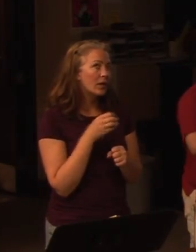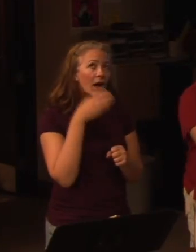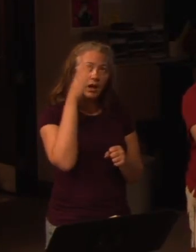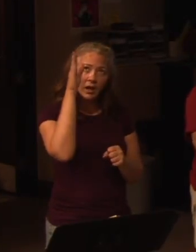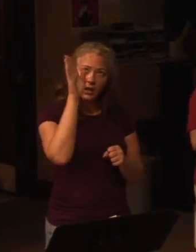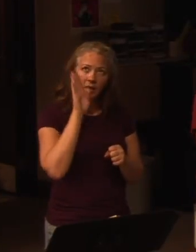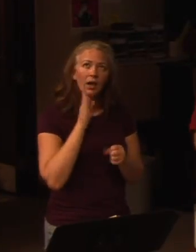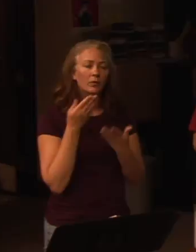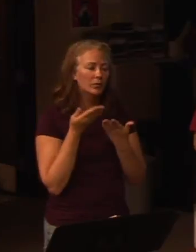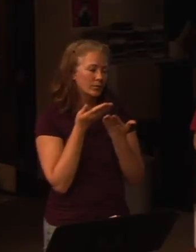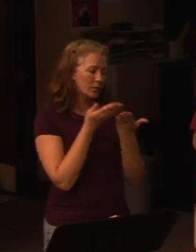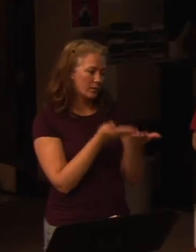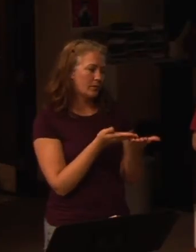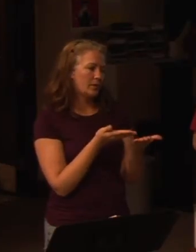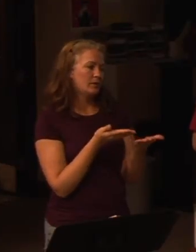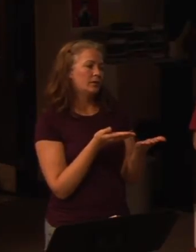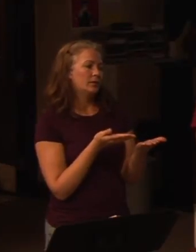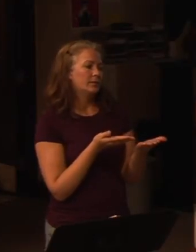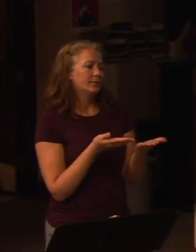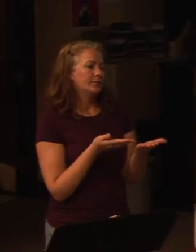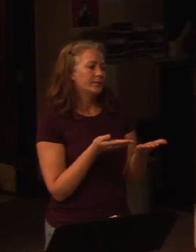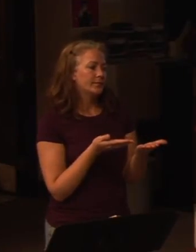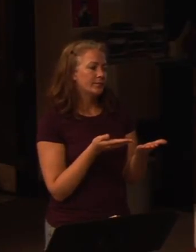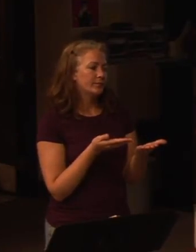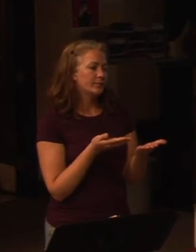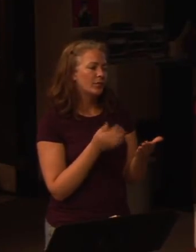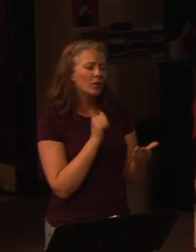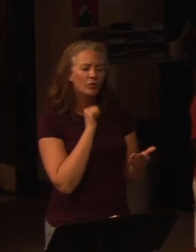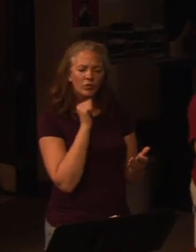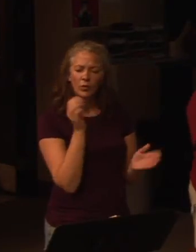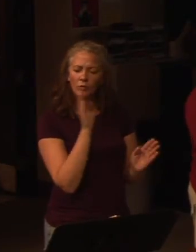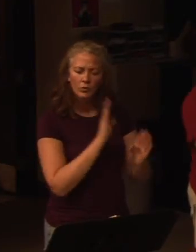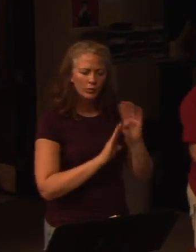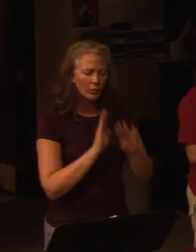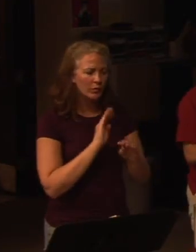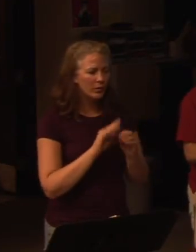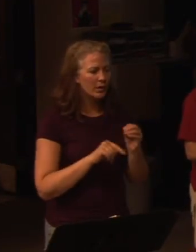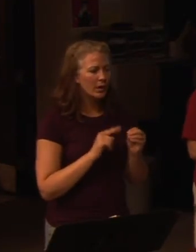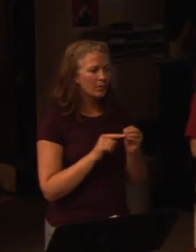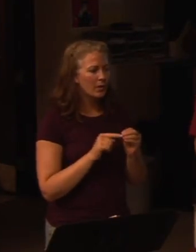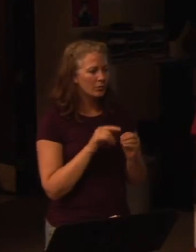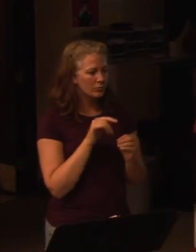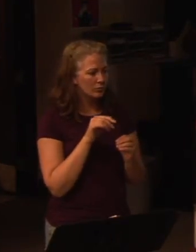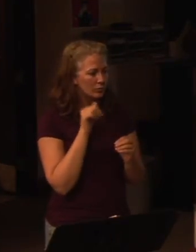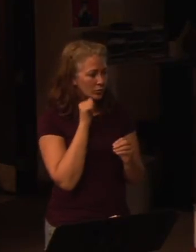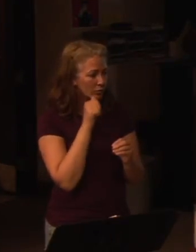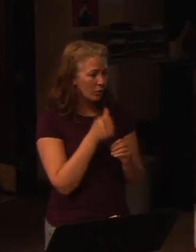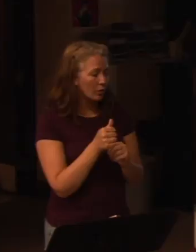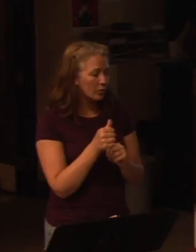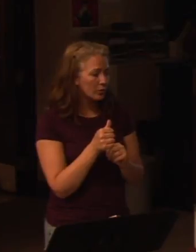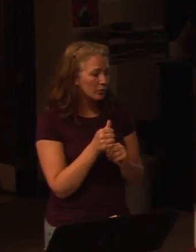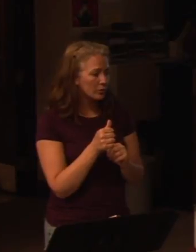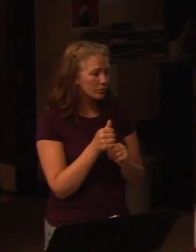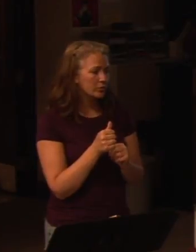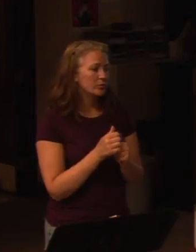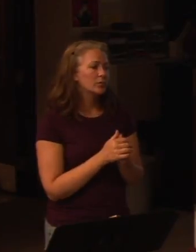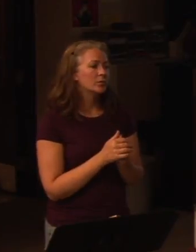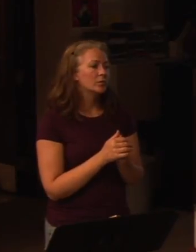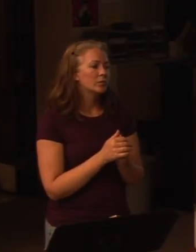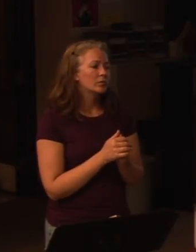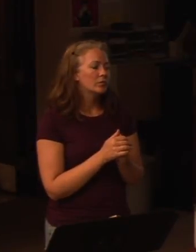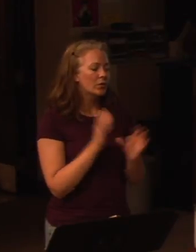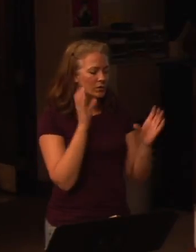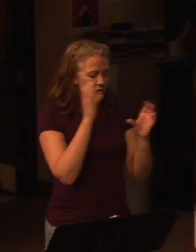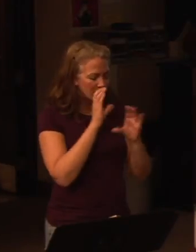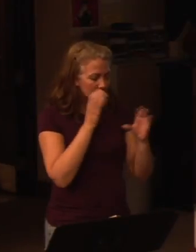other things will be taken care of. He says, you know, and don't worry about tomorrow, because tomorrow has enough worries of its own, right? Just seek God's kingdom